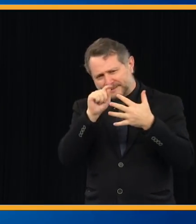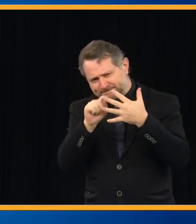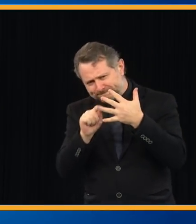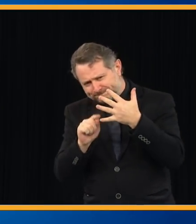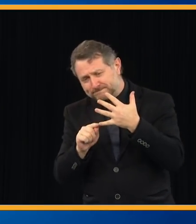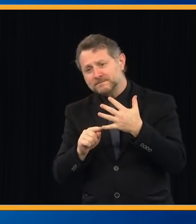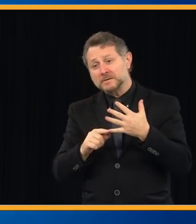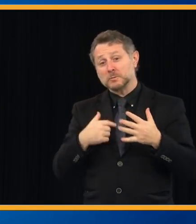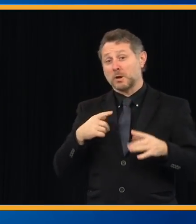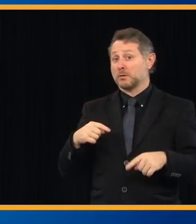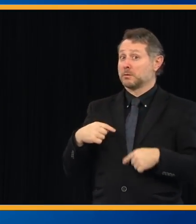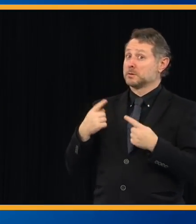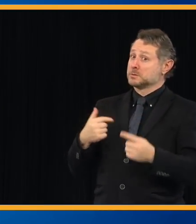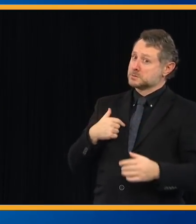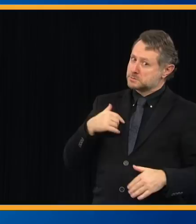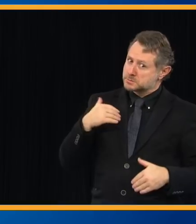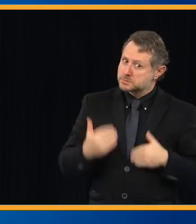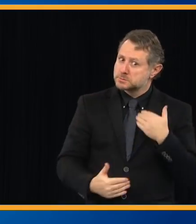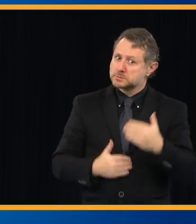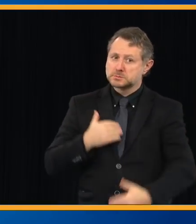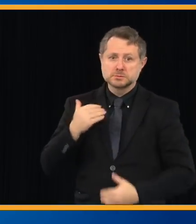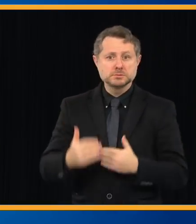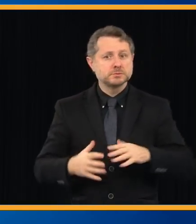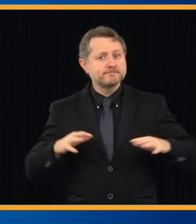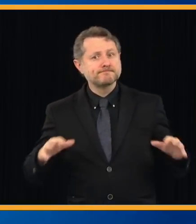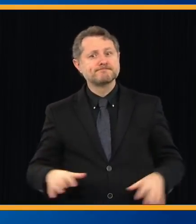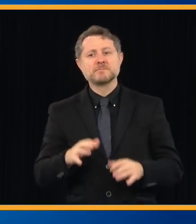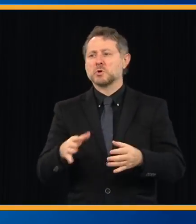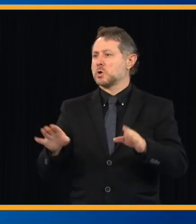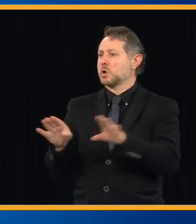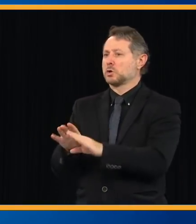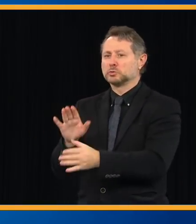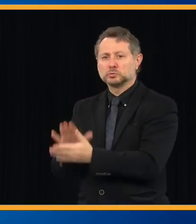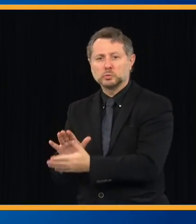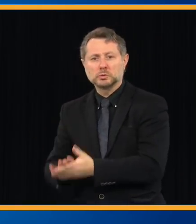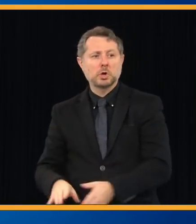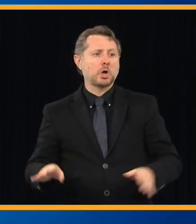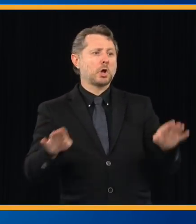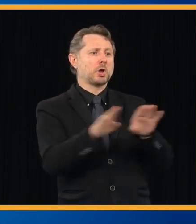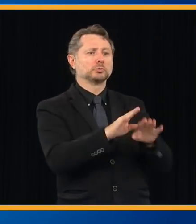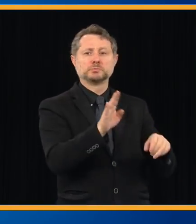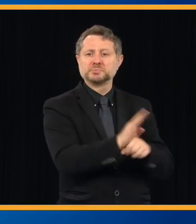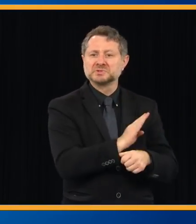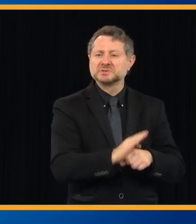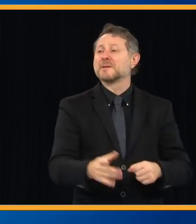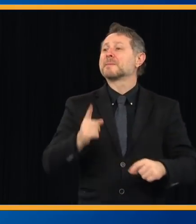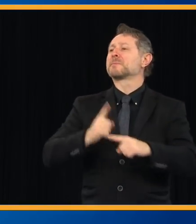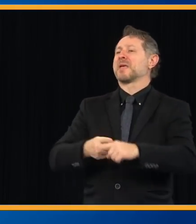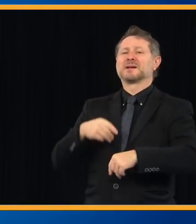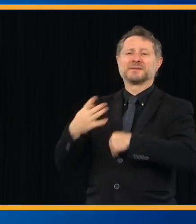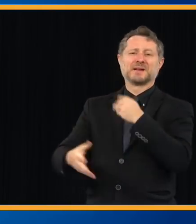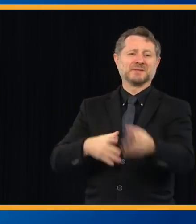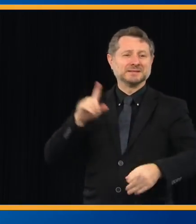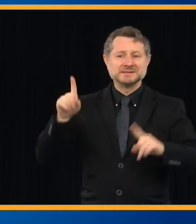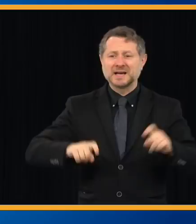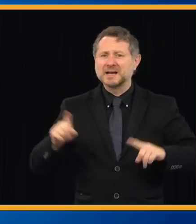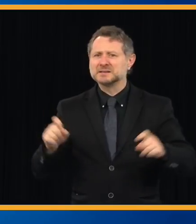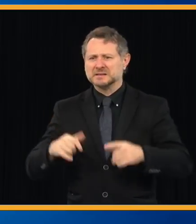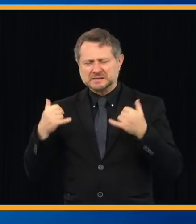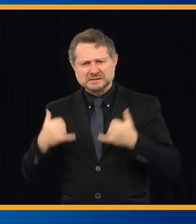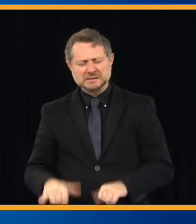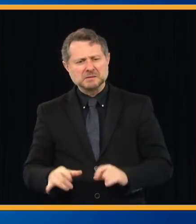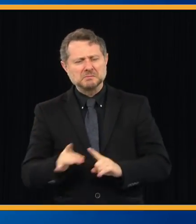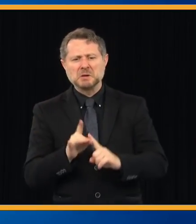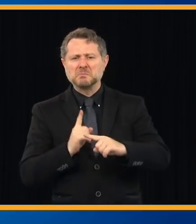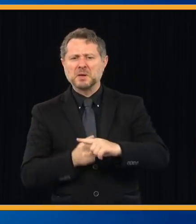many dramatic actions, closed down schools, closed down businesses, we're testing. We still have new cases. We're